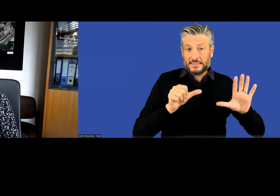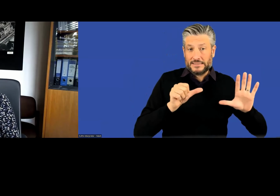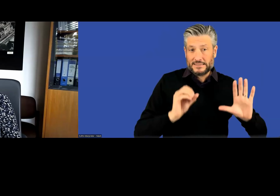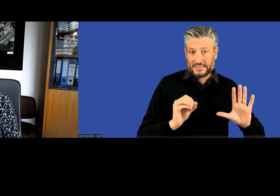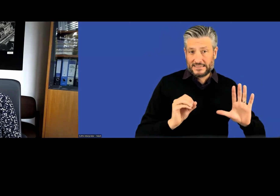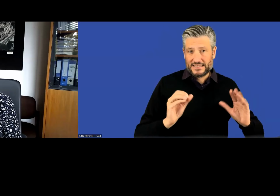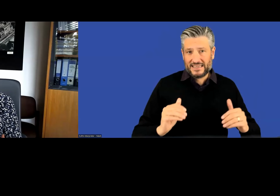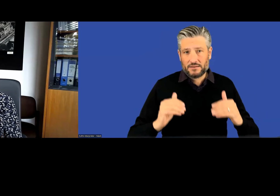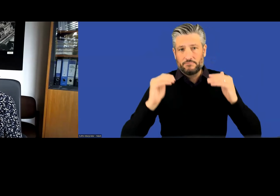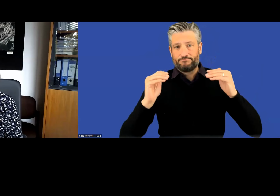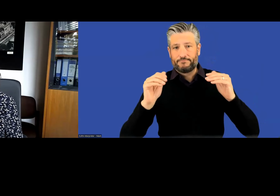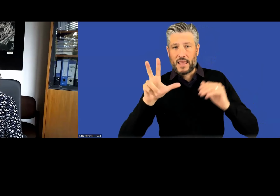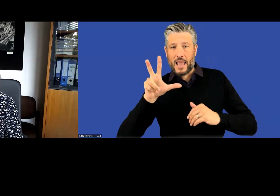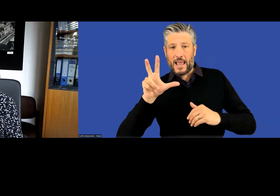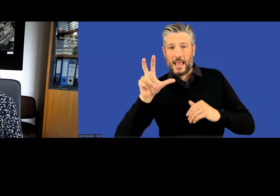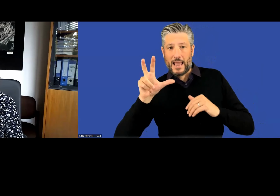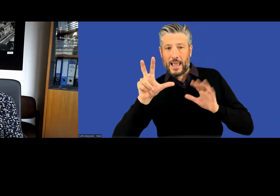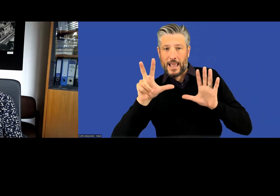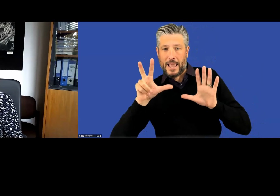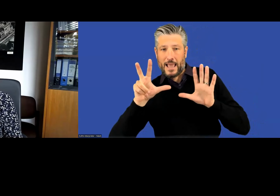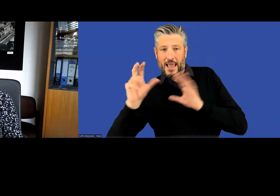seek skills for all.